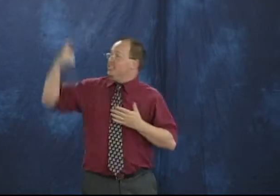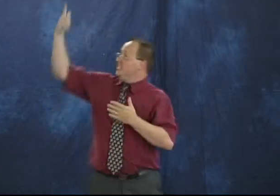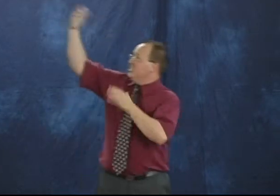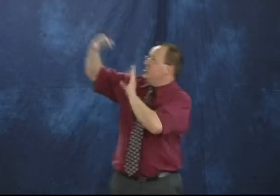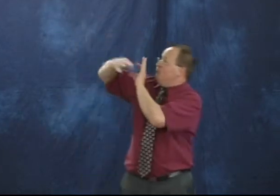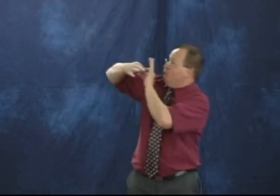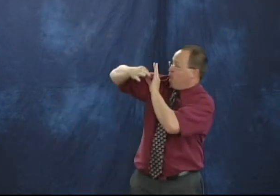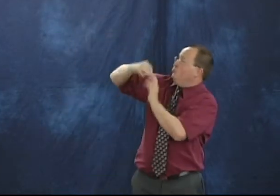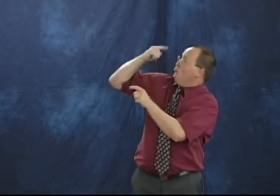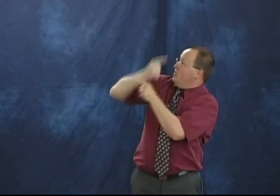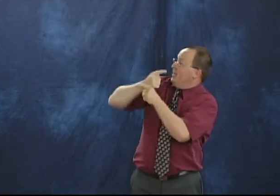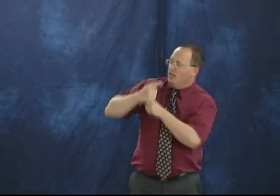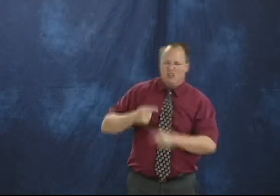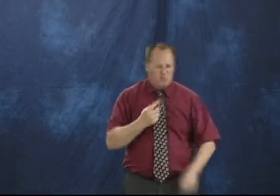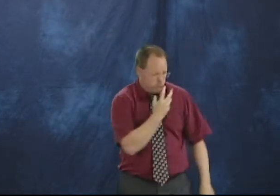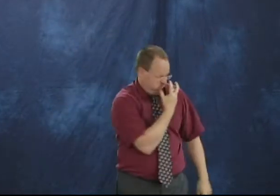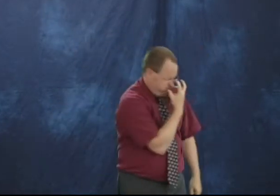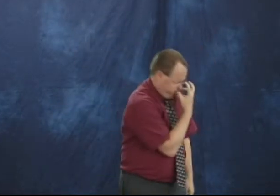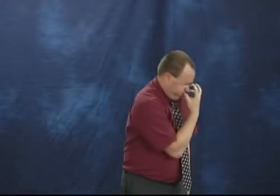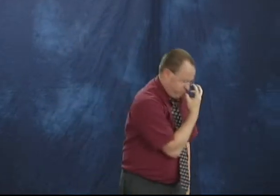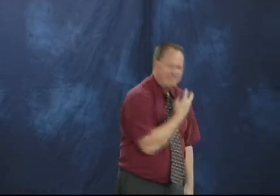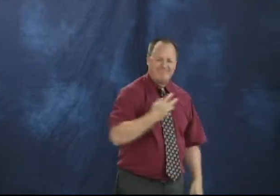For if we are united with Him, we should have great joy